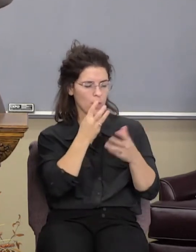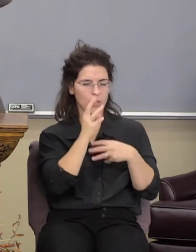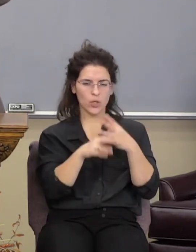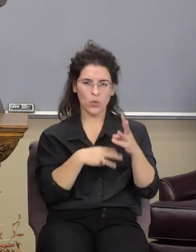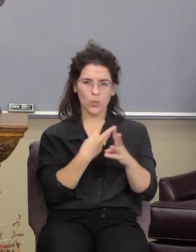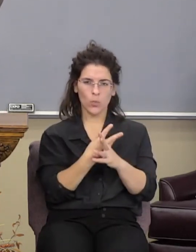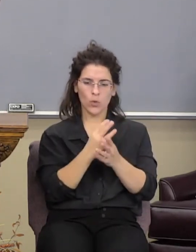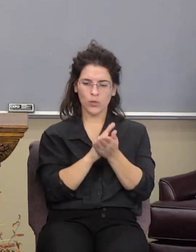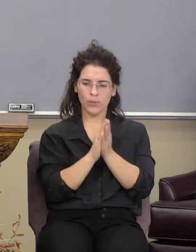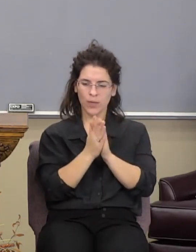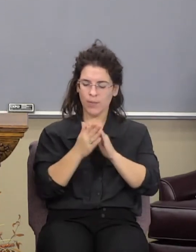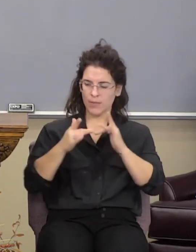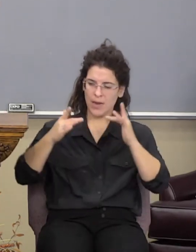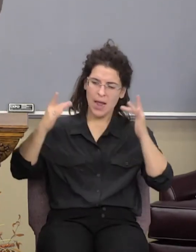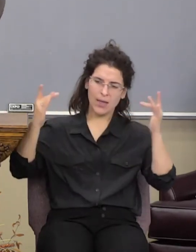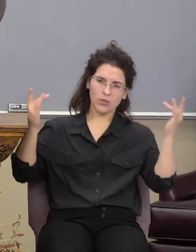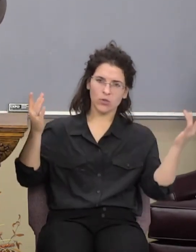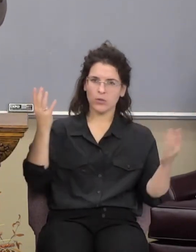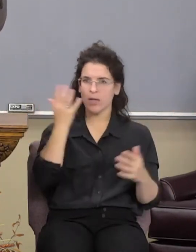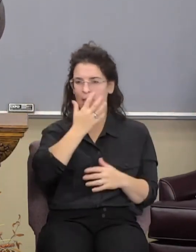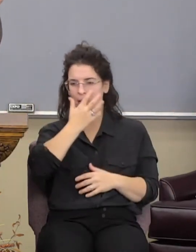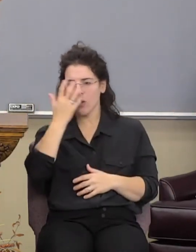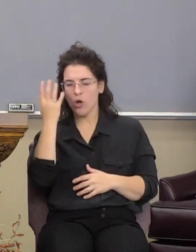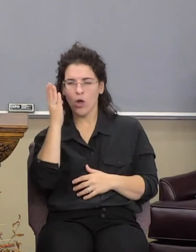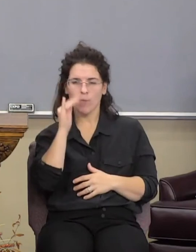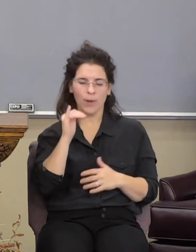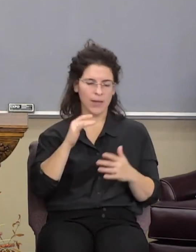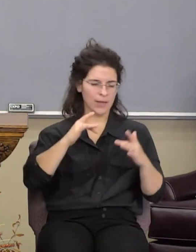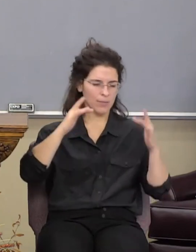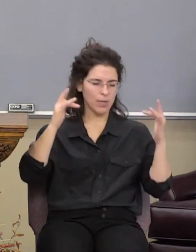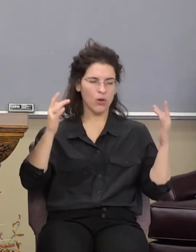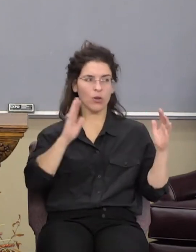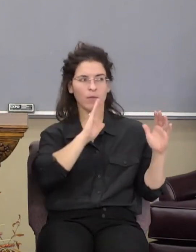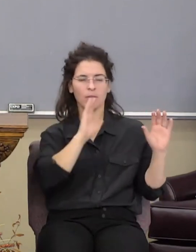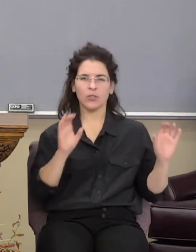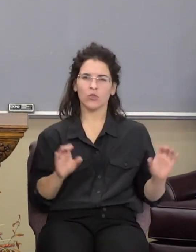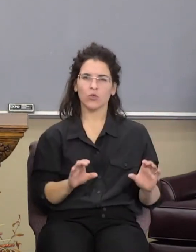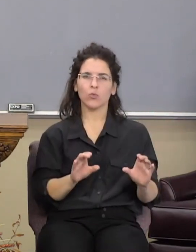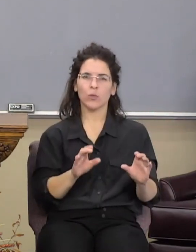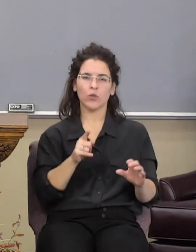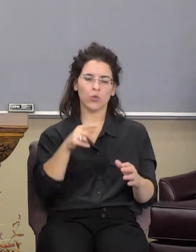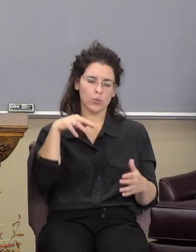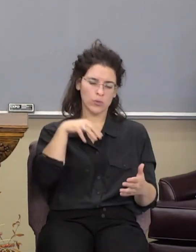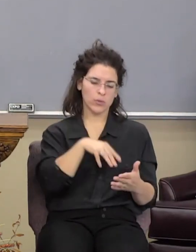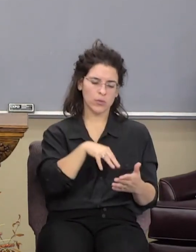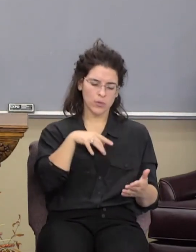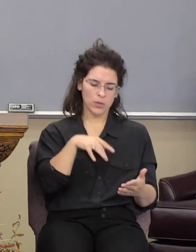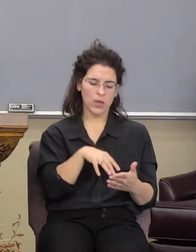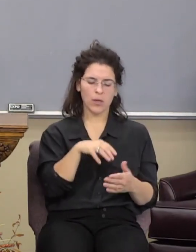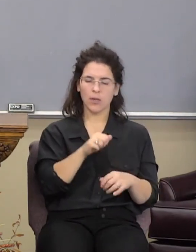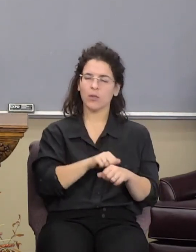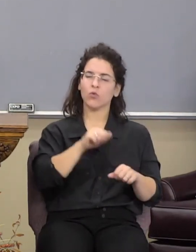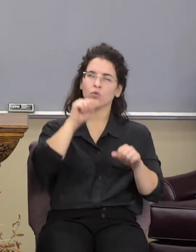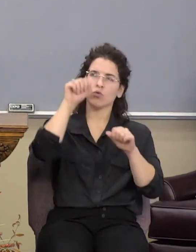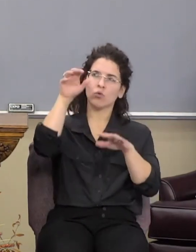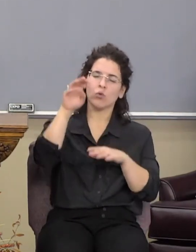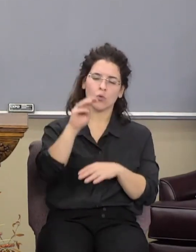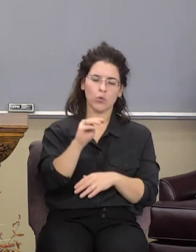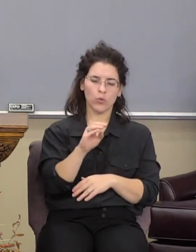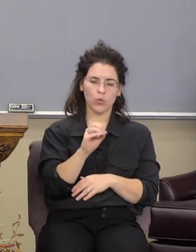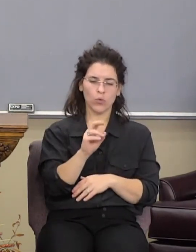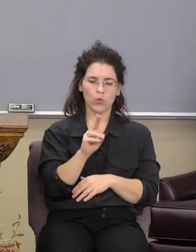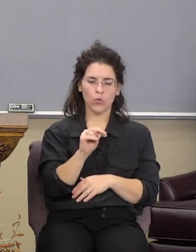be dazzled and awed by the splendor of what He's doing. You study the Sermon on the Mount, you study